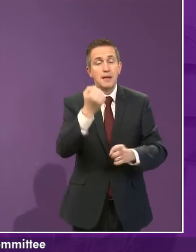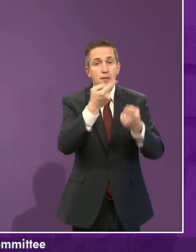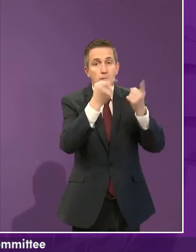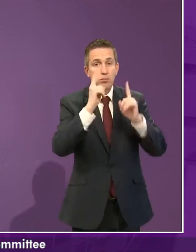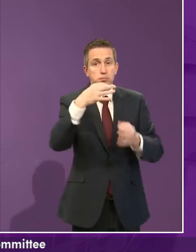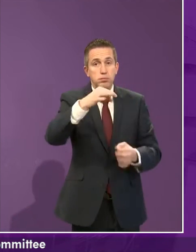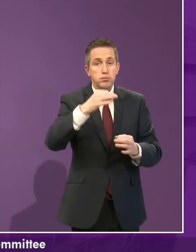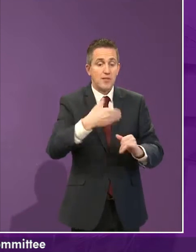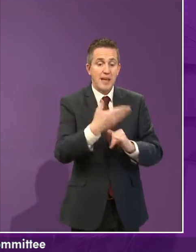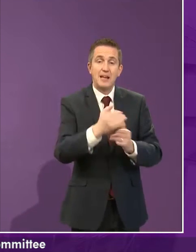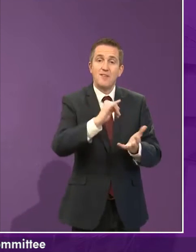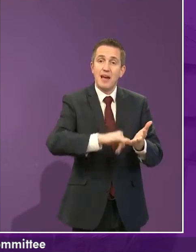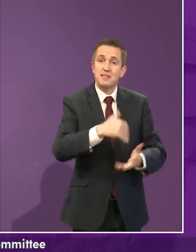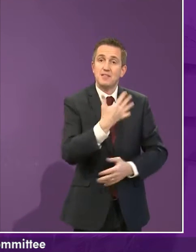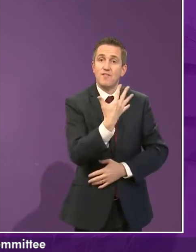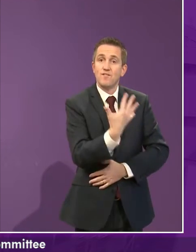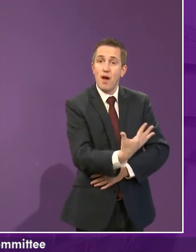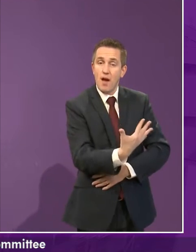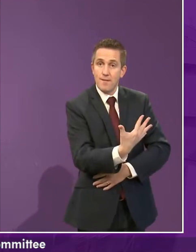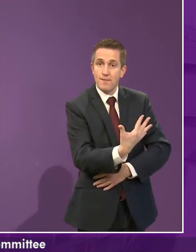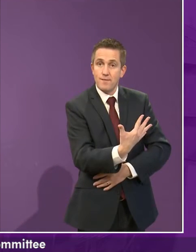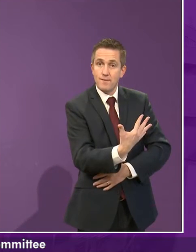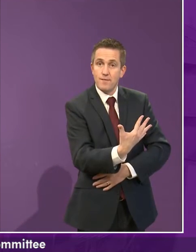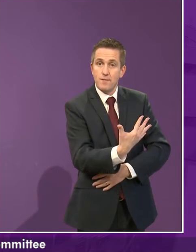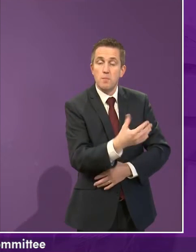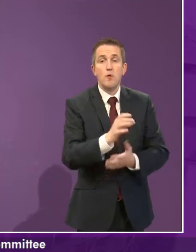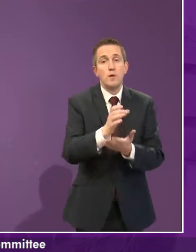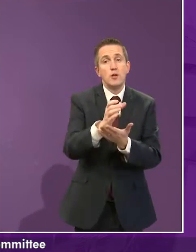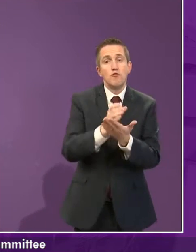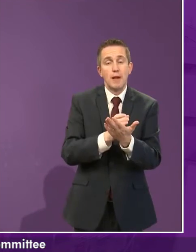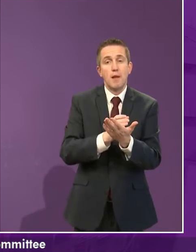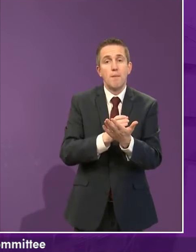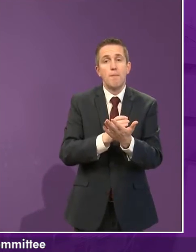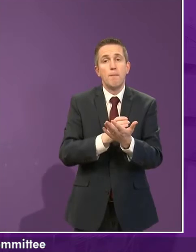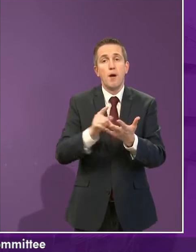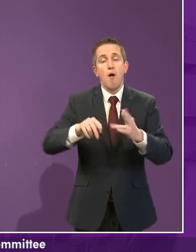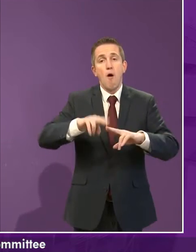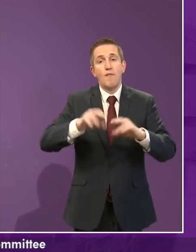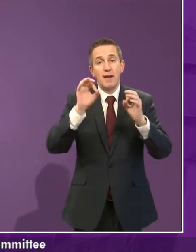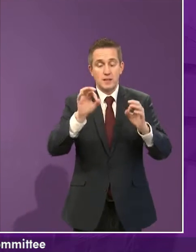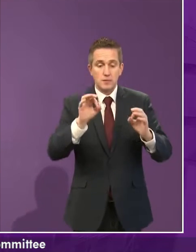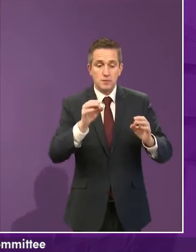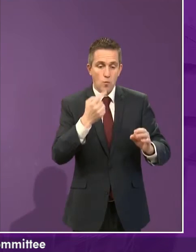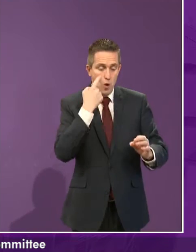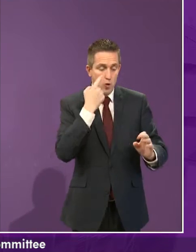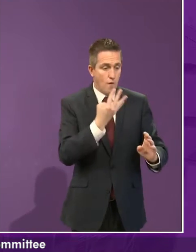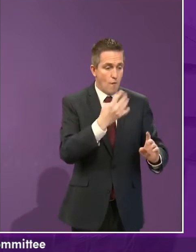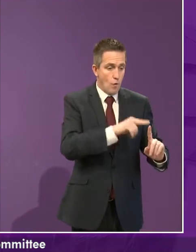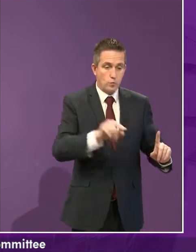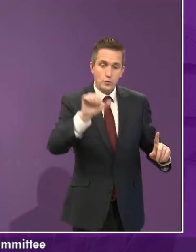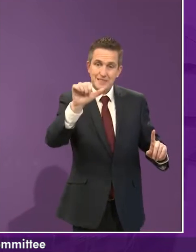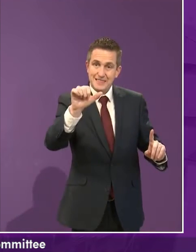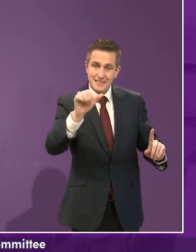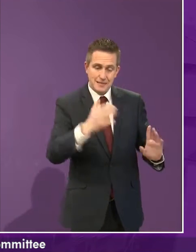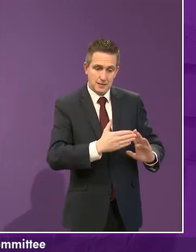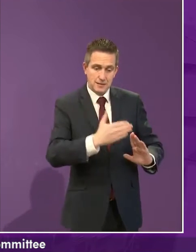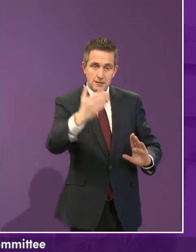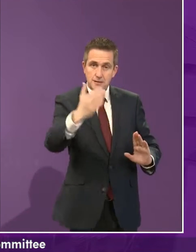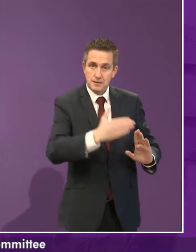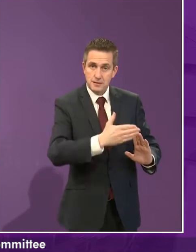the end of S5. But obviously under Curriculum for Excellence, we're looking across the S4 to S6 experience. So those